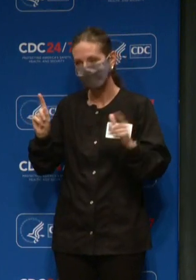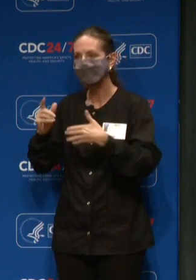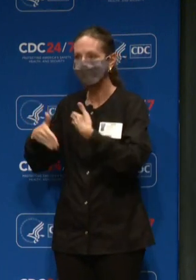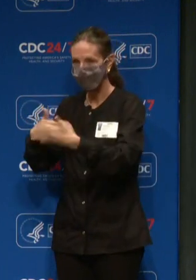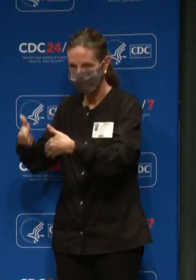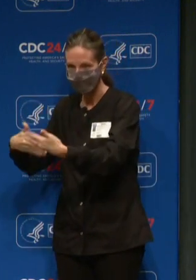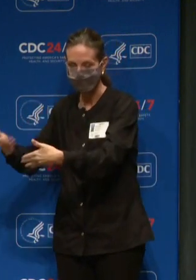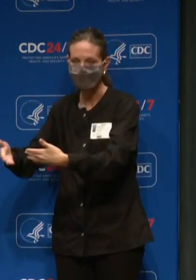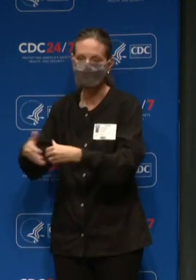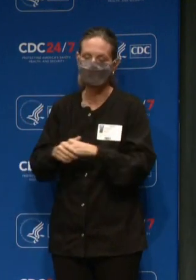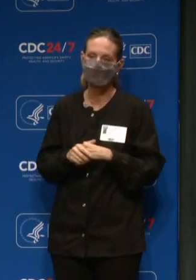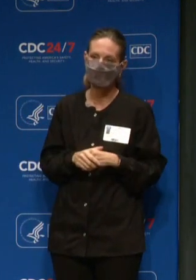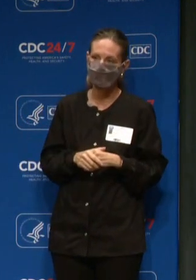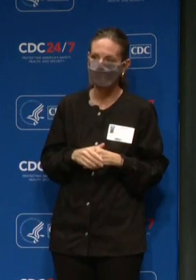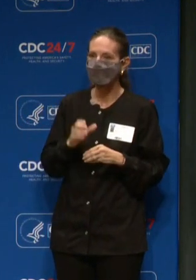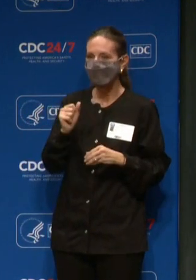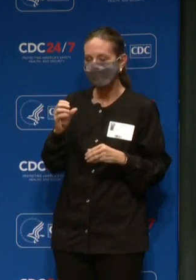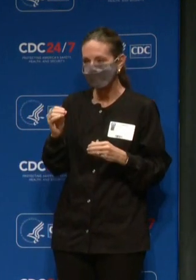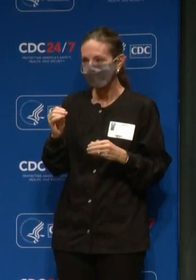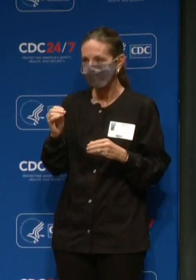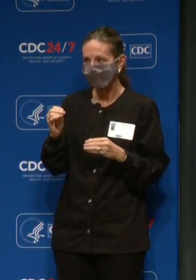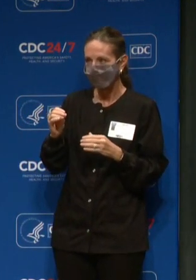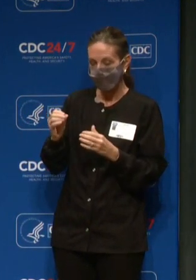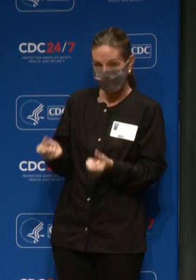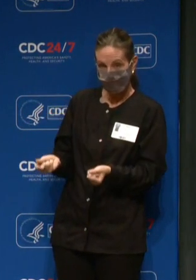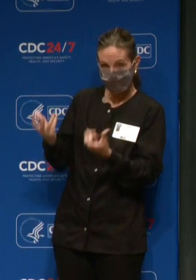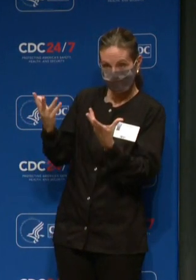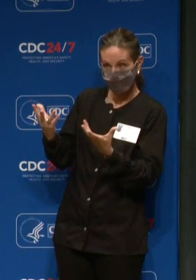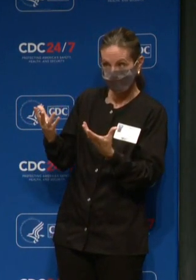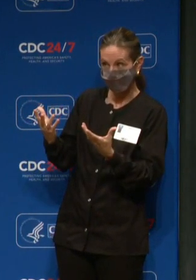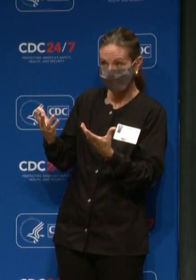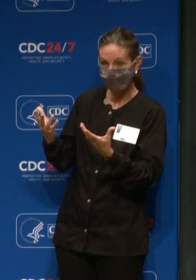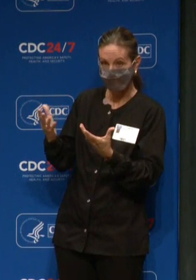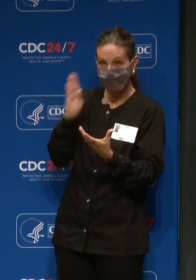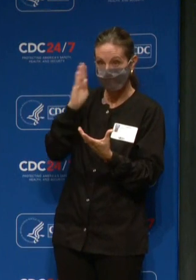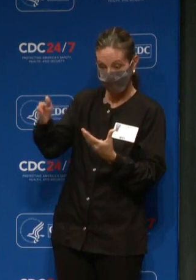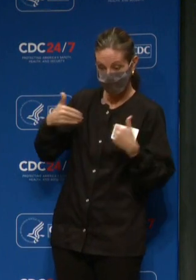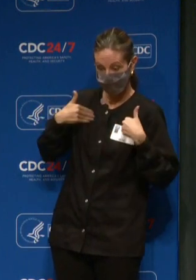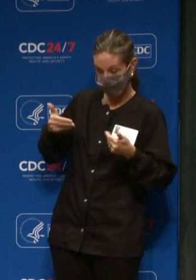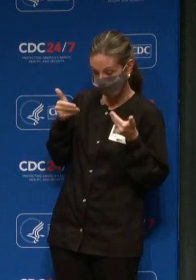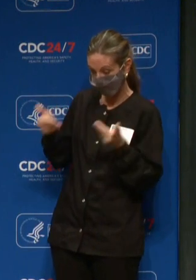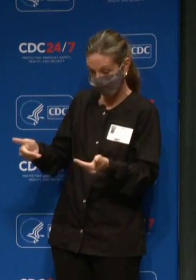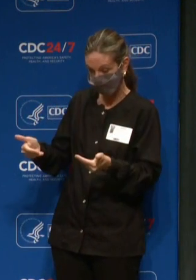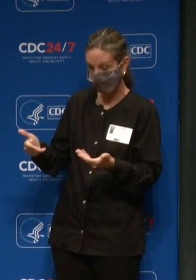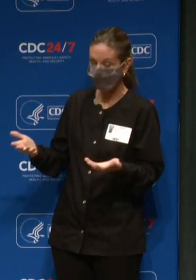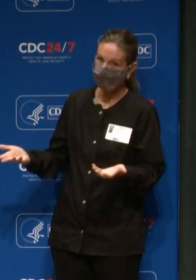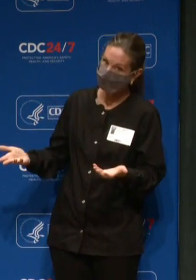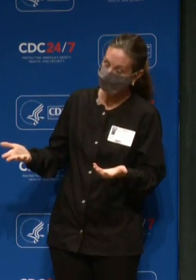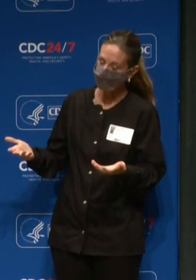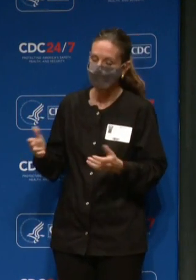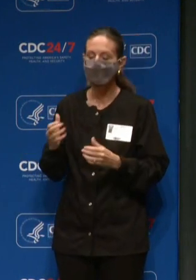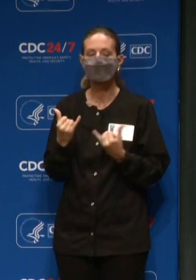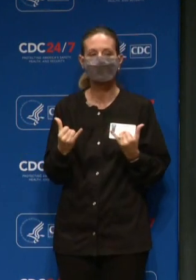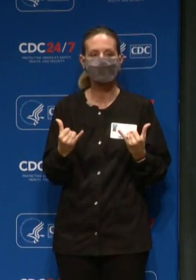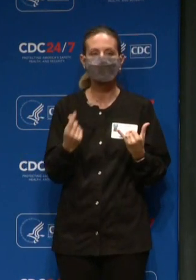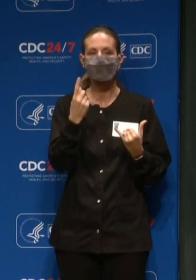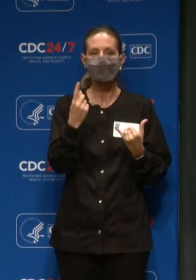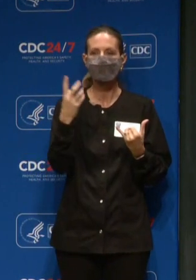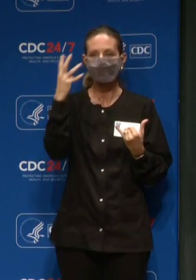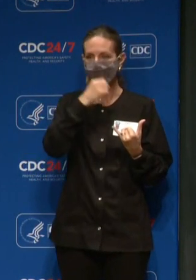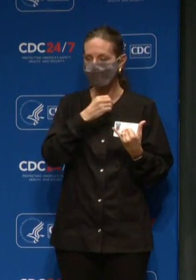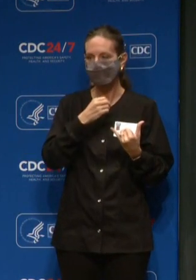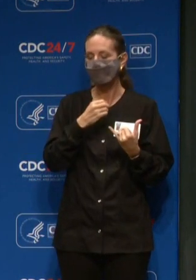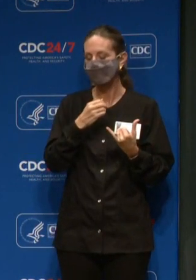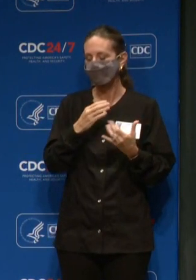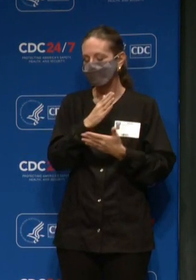continue to learn what the production capacity will be going forward. One of the beauties of Operation Warp Speed